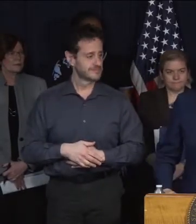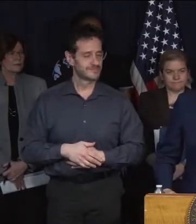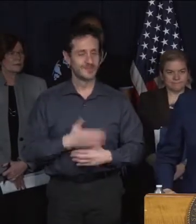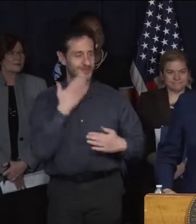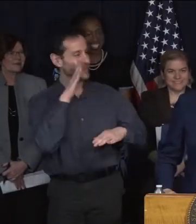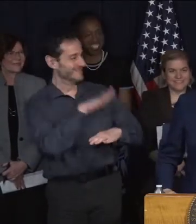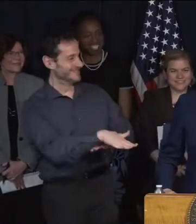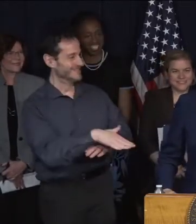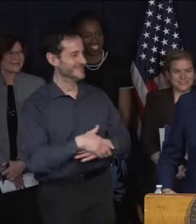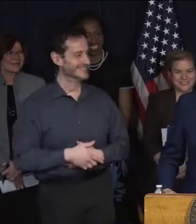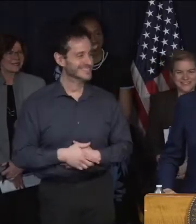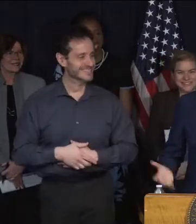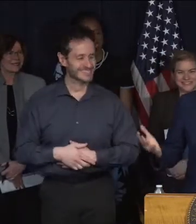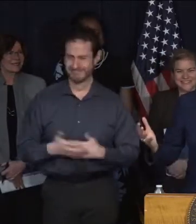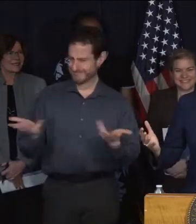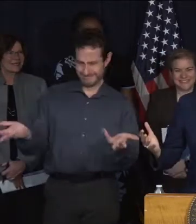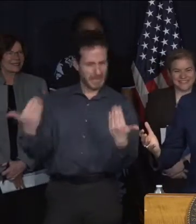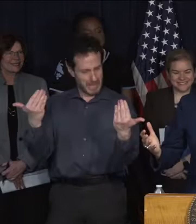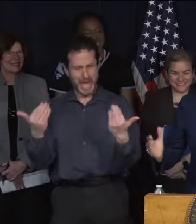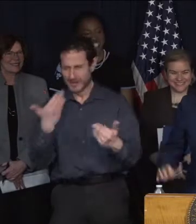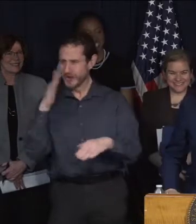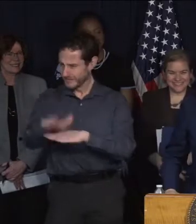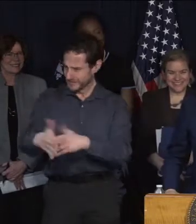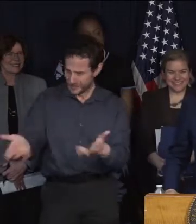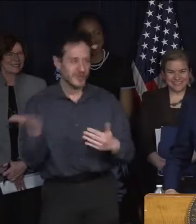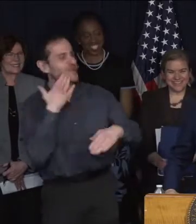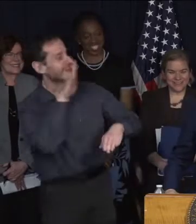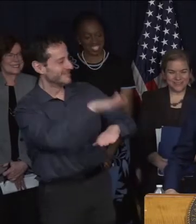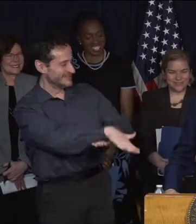Good afternoon. What is this? Good afternoon.